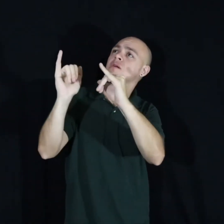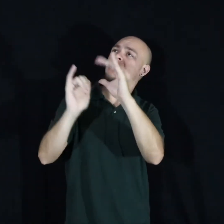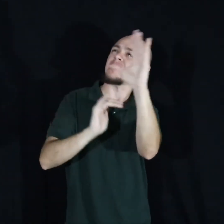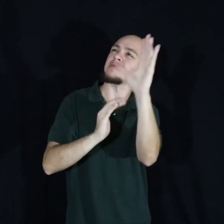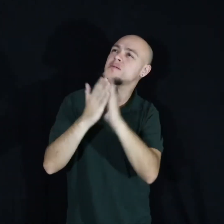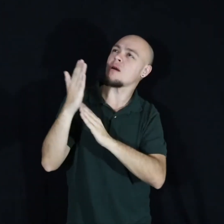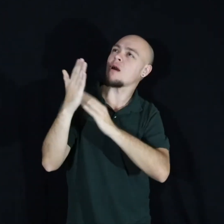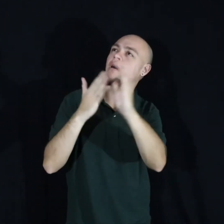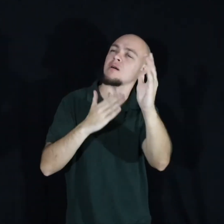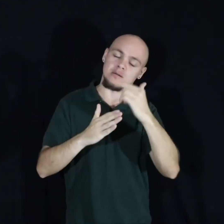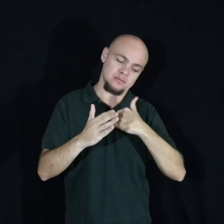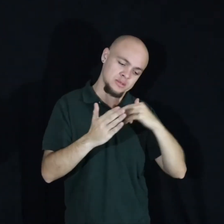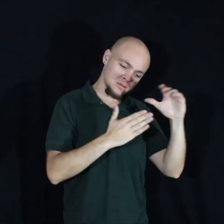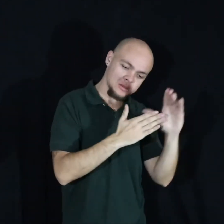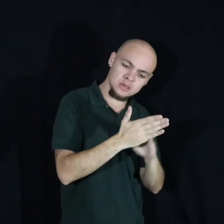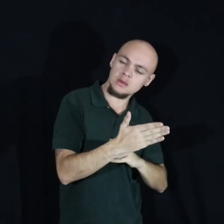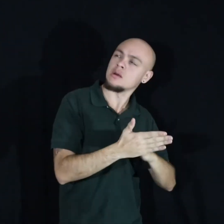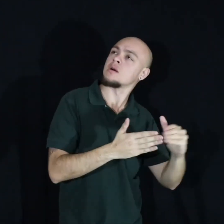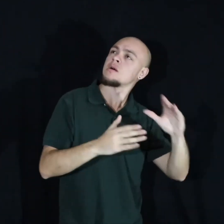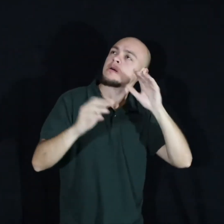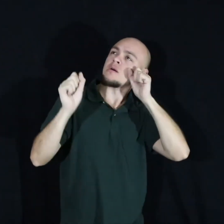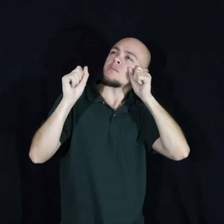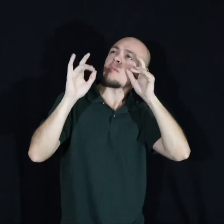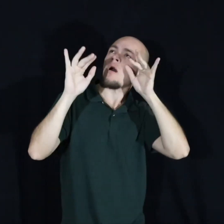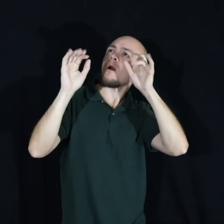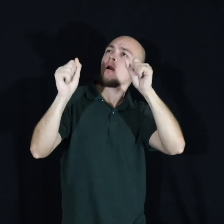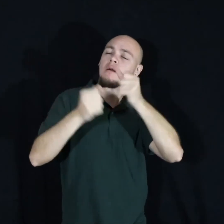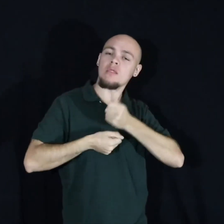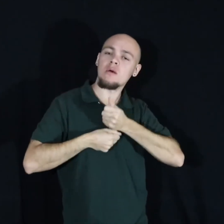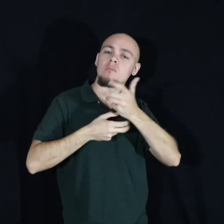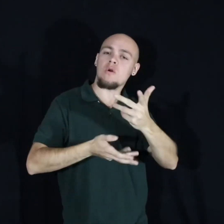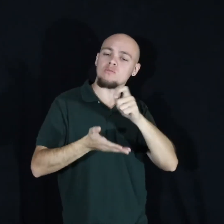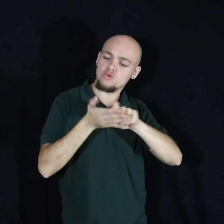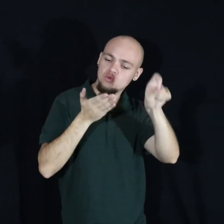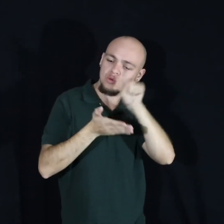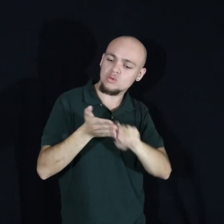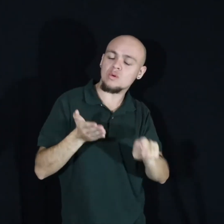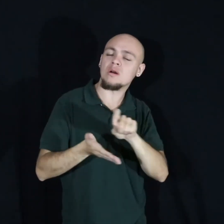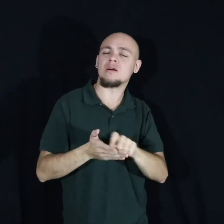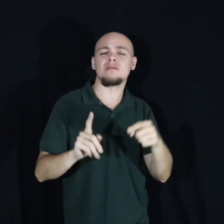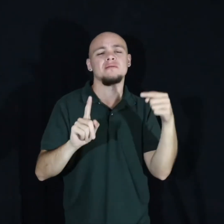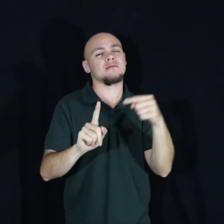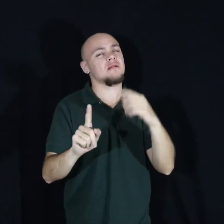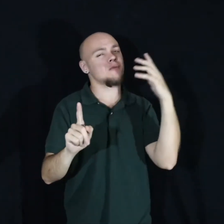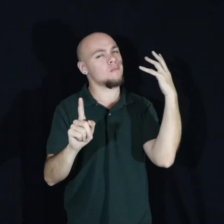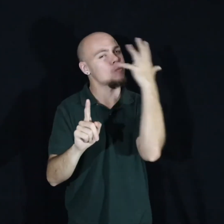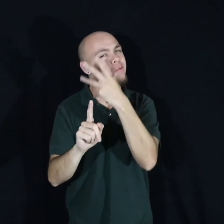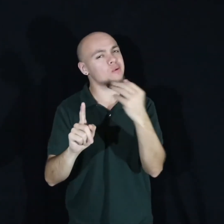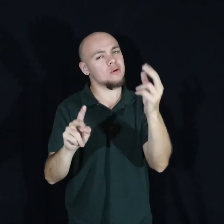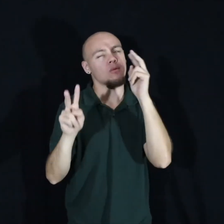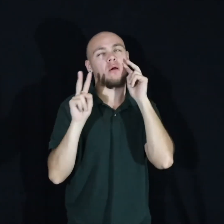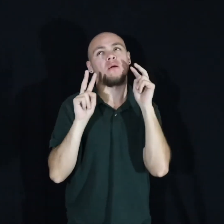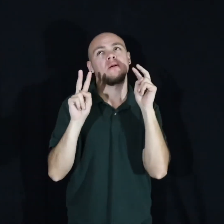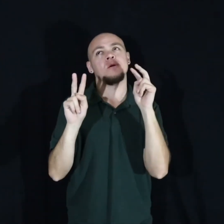strokes. We marveled at the poems we wrote, for they were beautiful to behold.